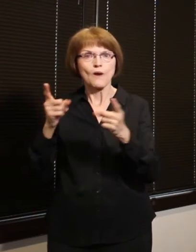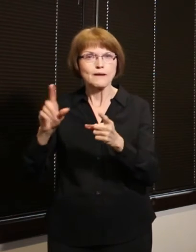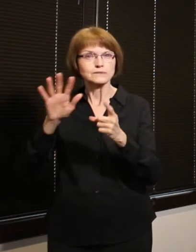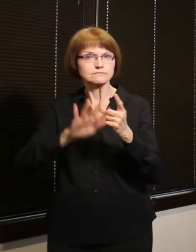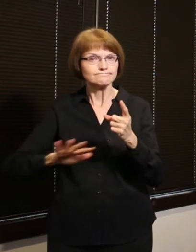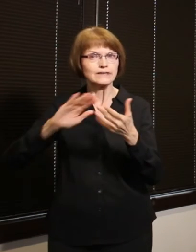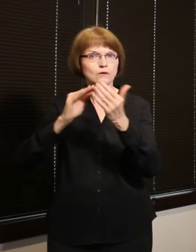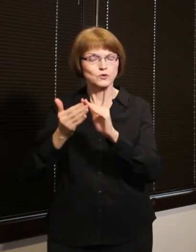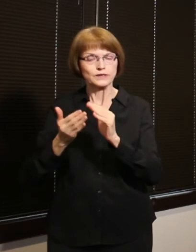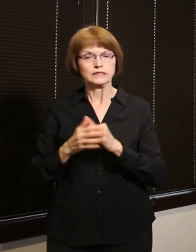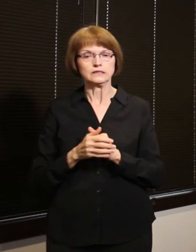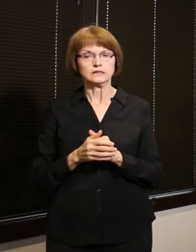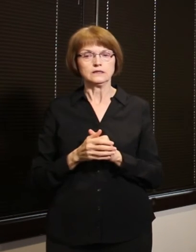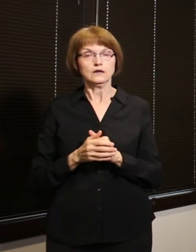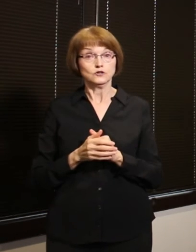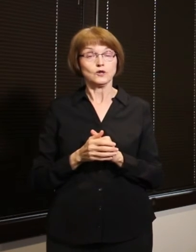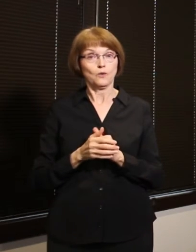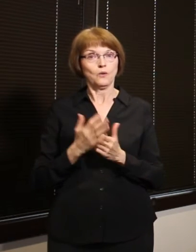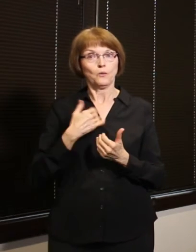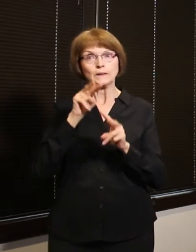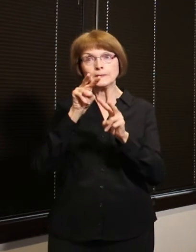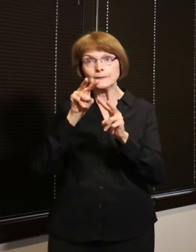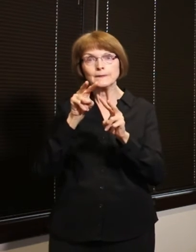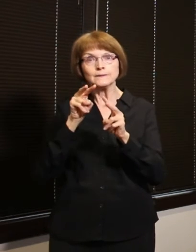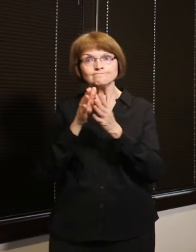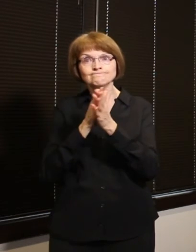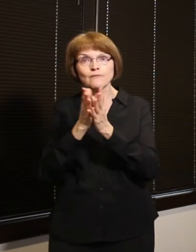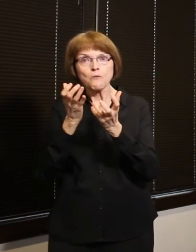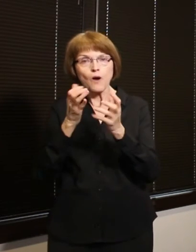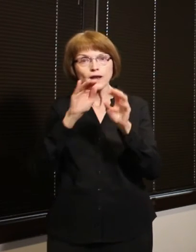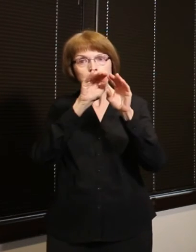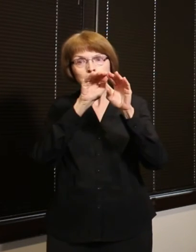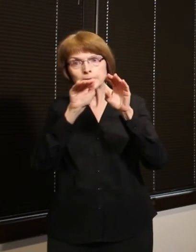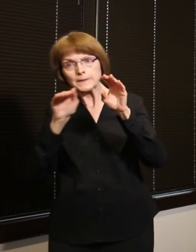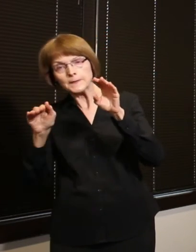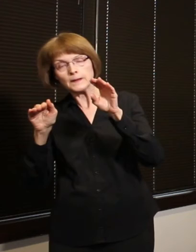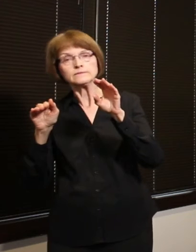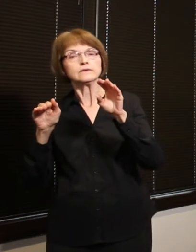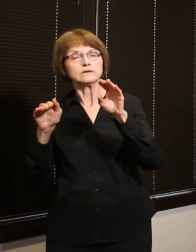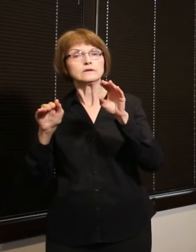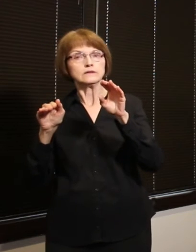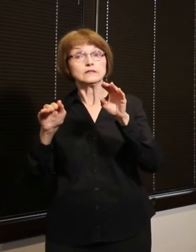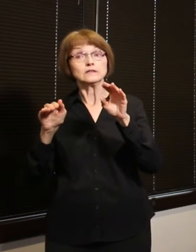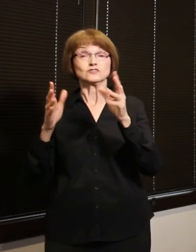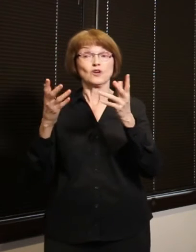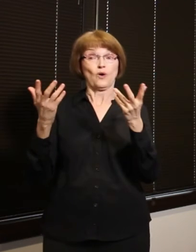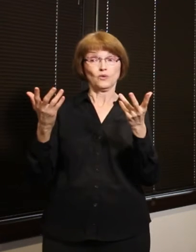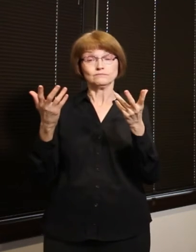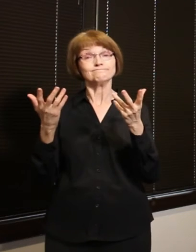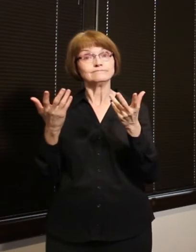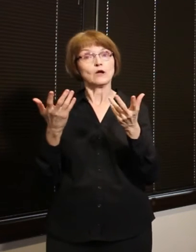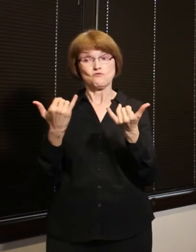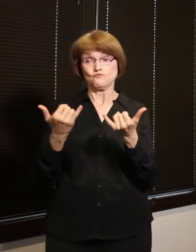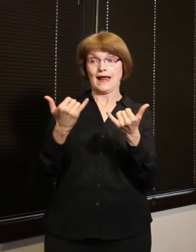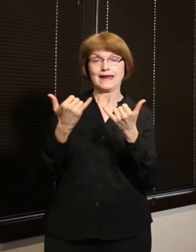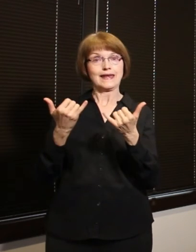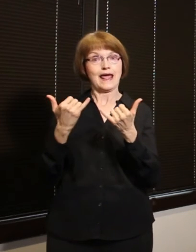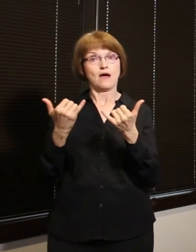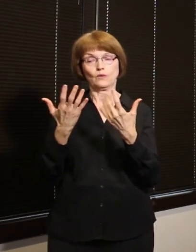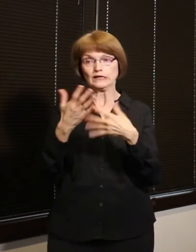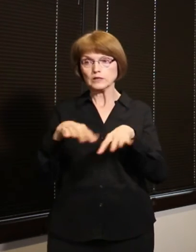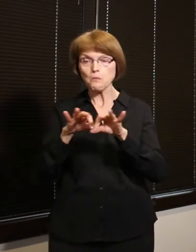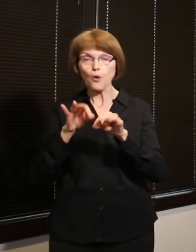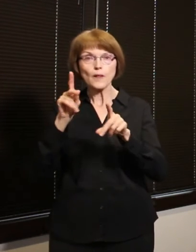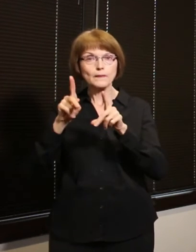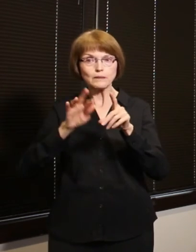as we look forward to this curve coming down, a lot of that is dependent upon the transmission that's going on right now amongst the